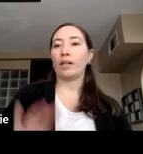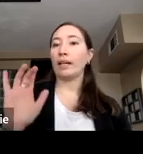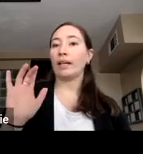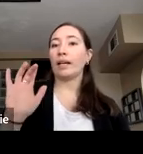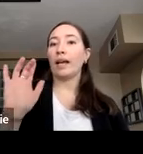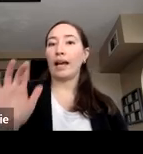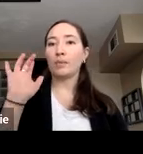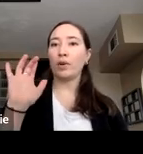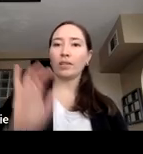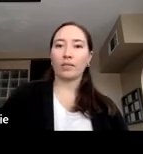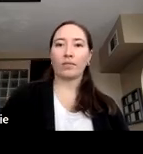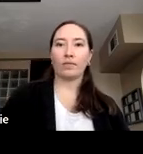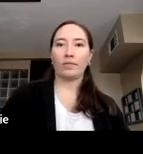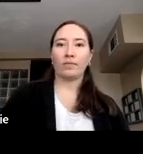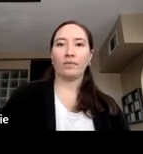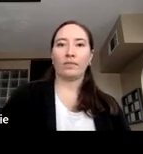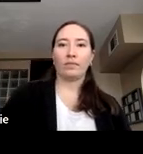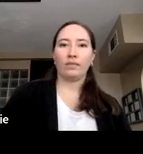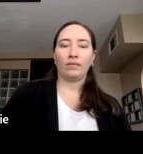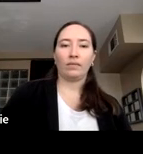So I would click export.